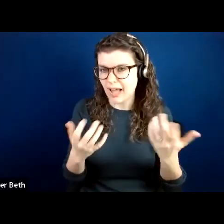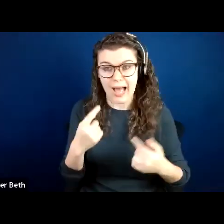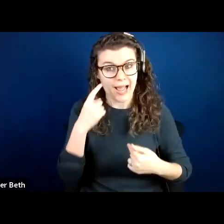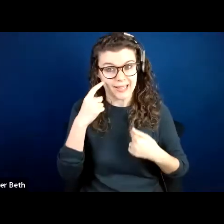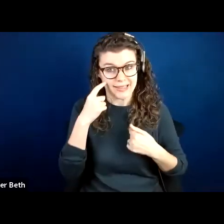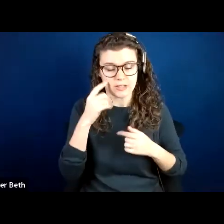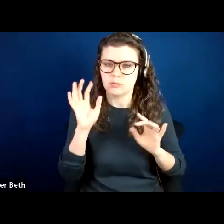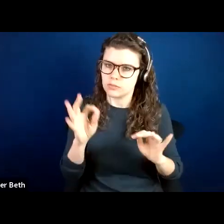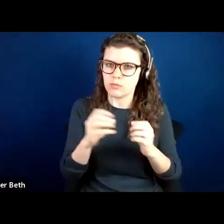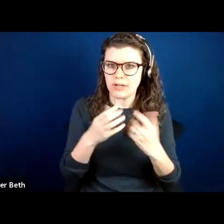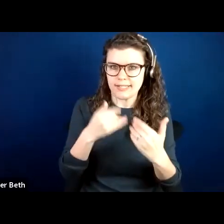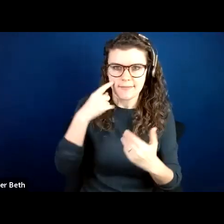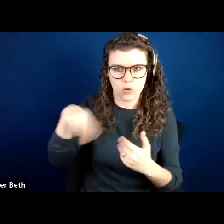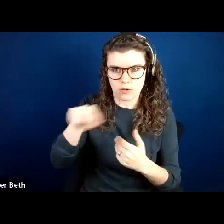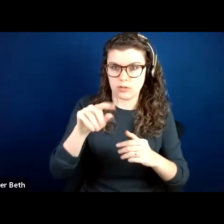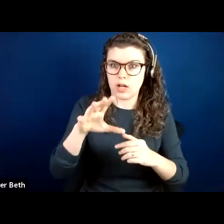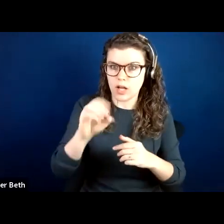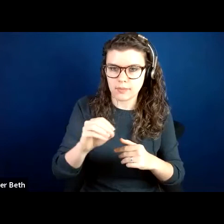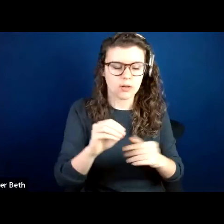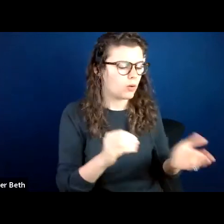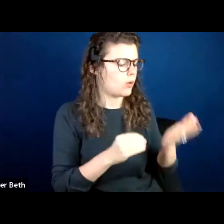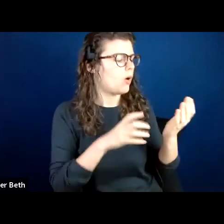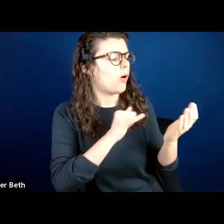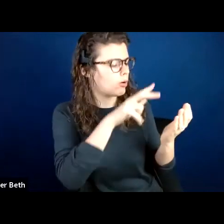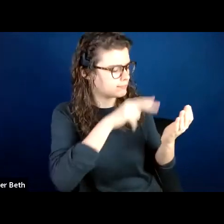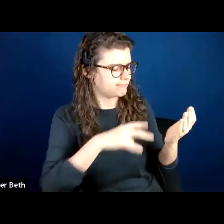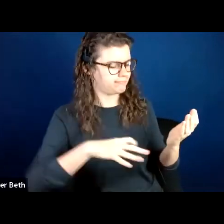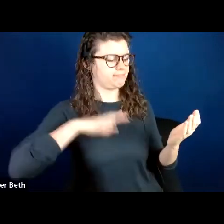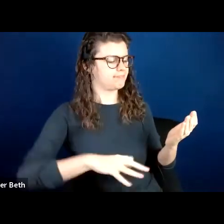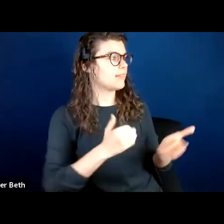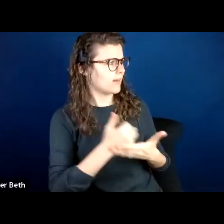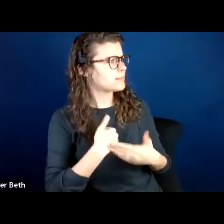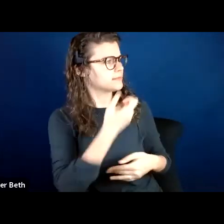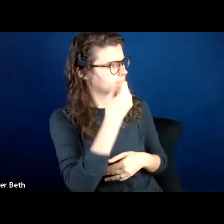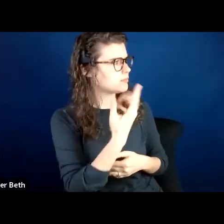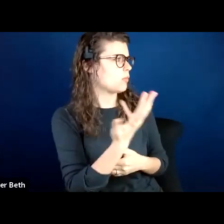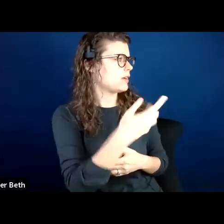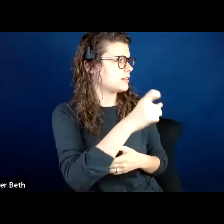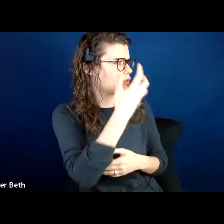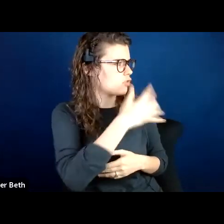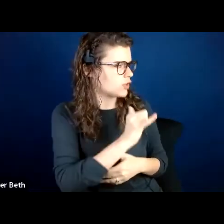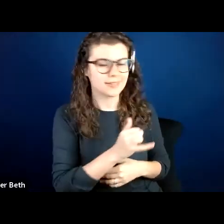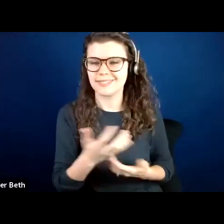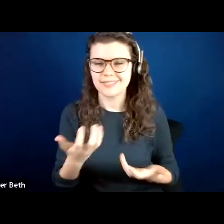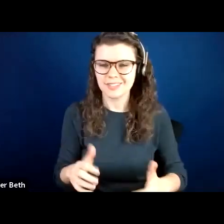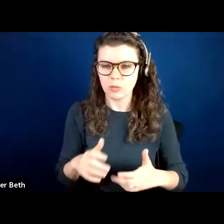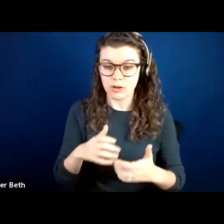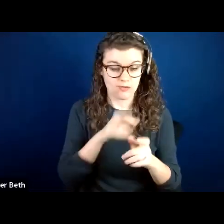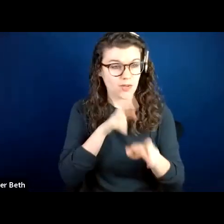want to make sure that the things that I'm producing are helpful to the people I'm giving them to. I don't want them to be confused